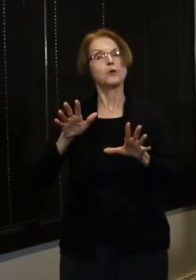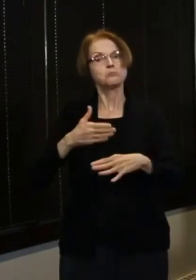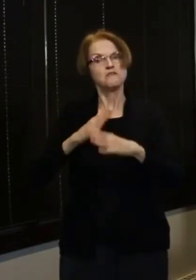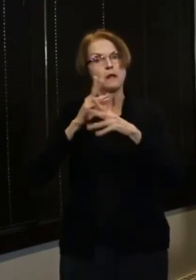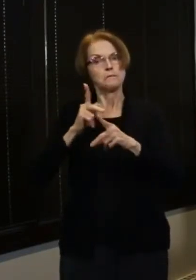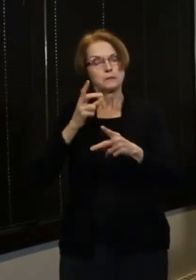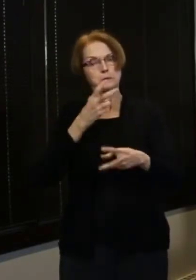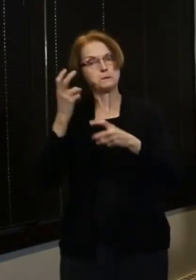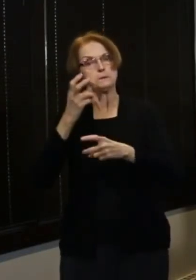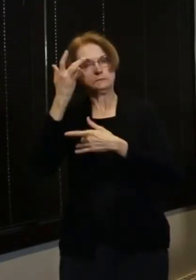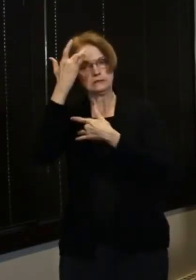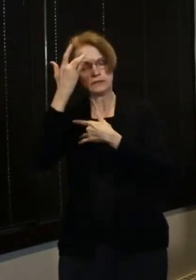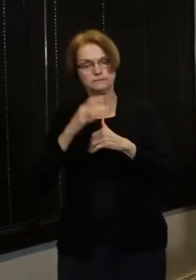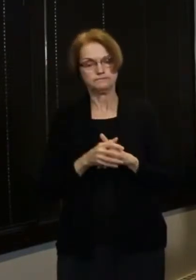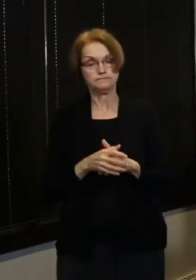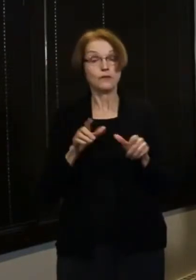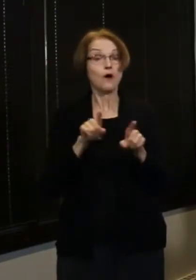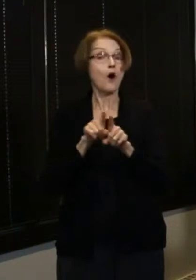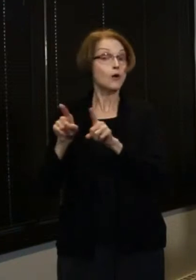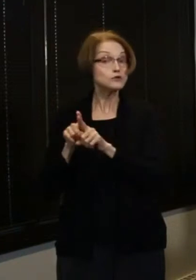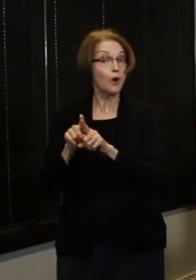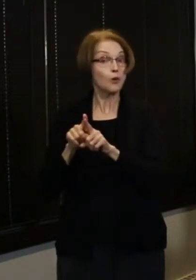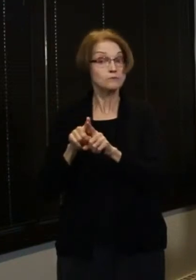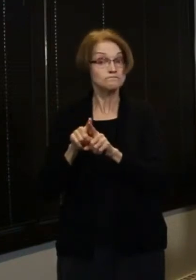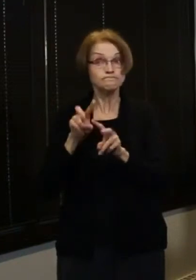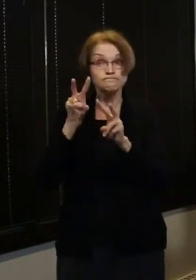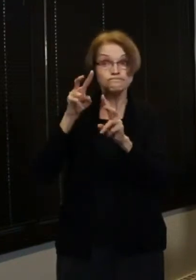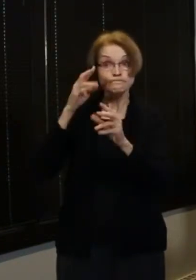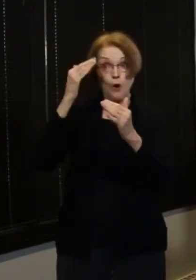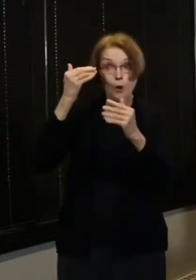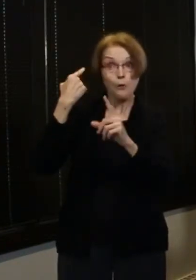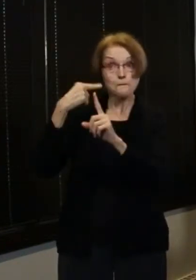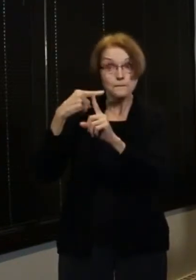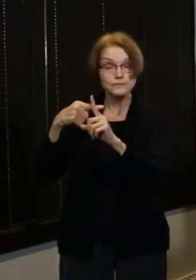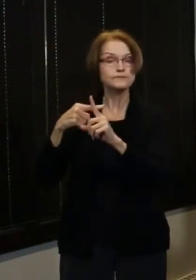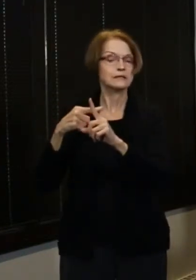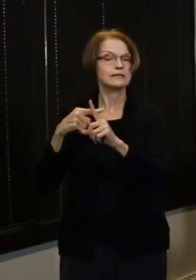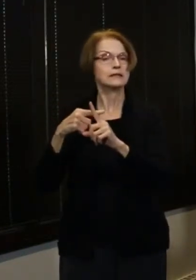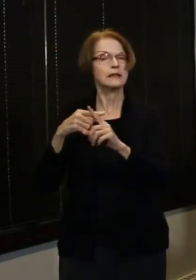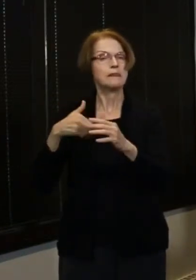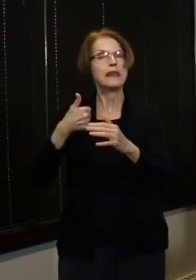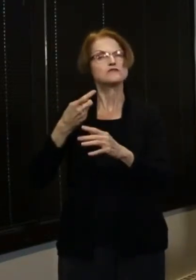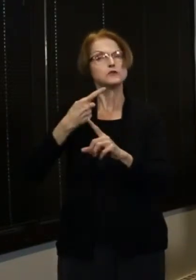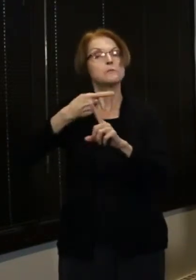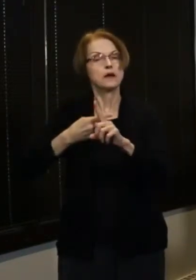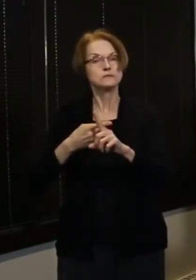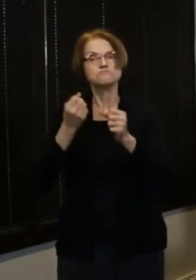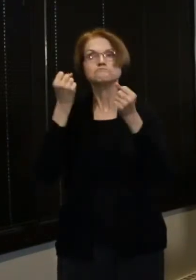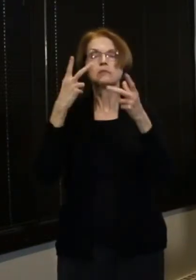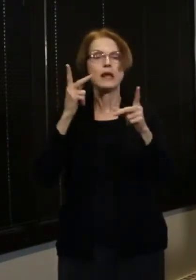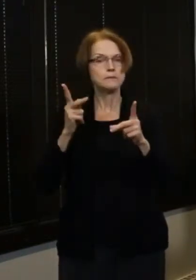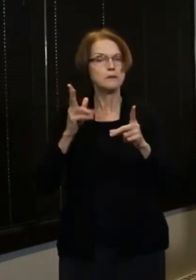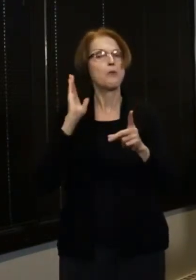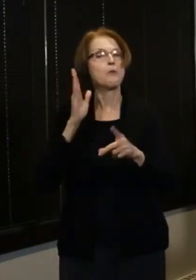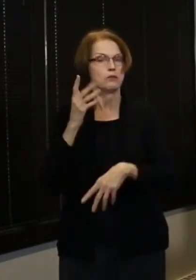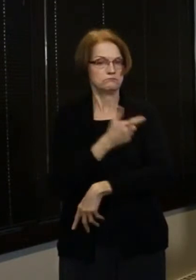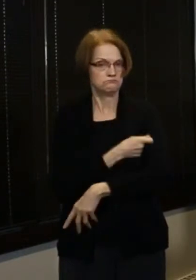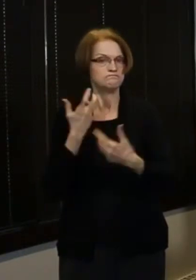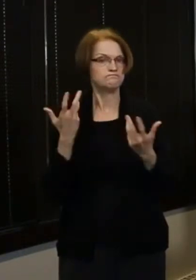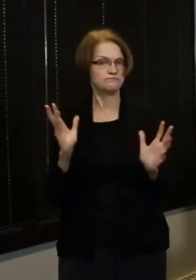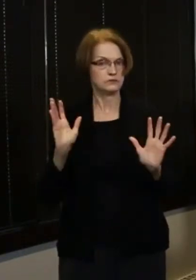Another incredibly positive sign of hope is the fact that the next few months we will get a lot of people vaccinated against the